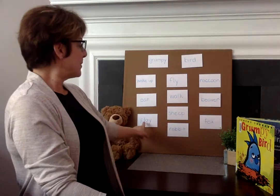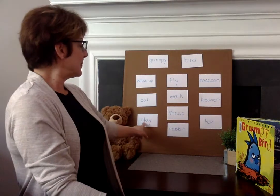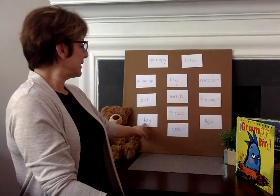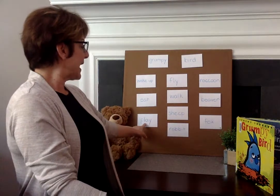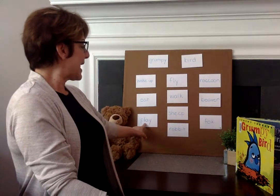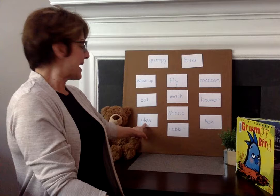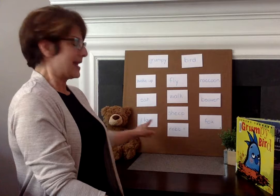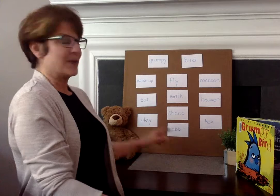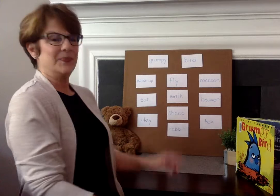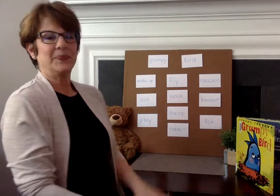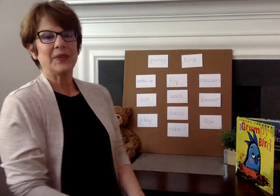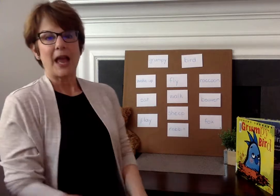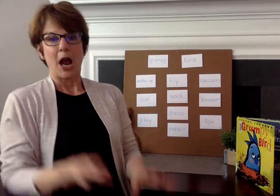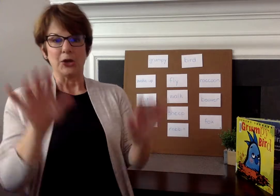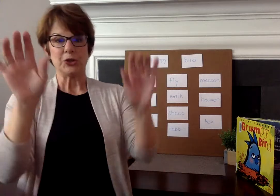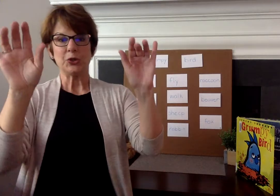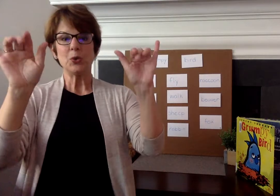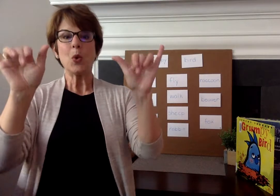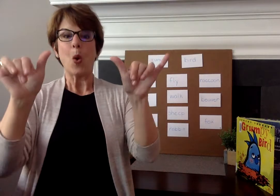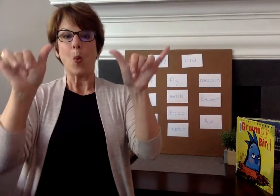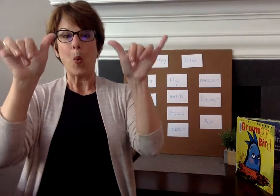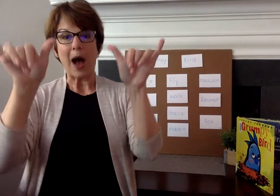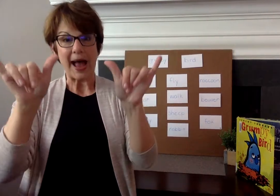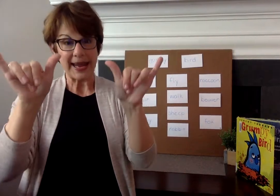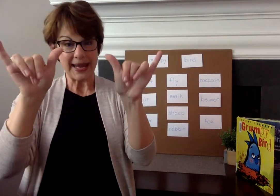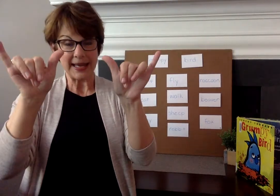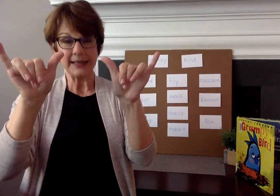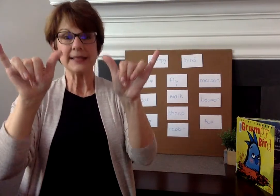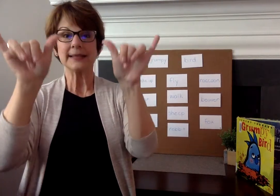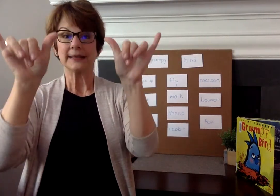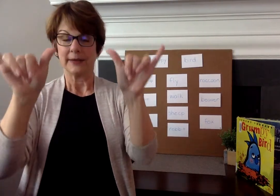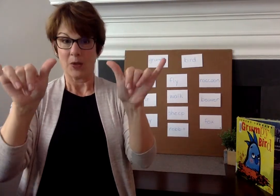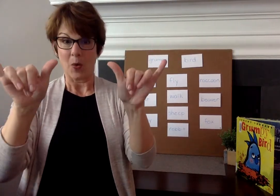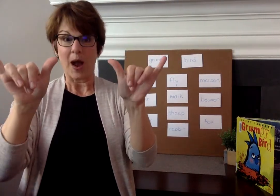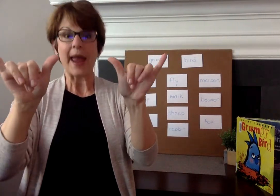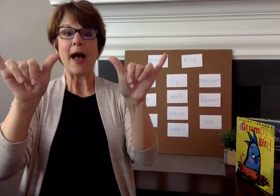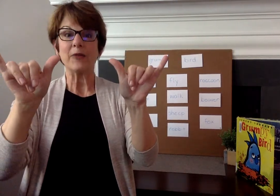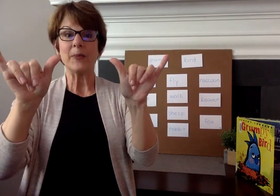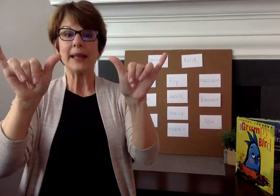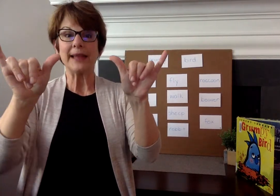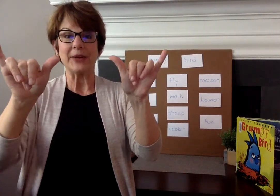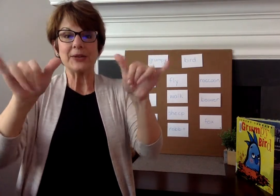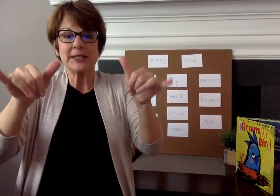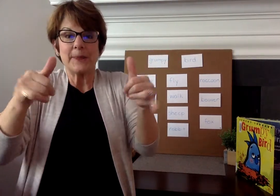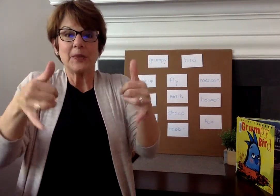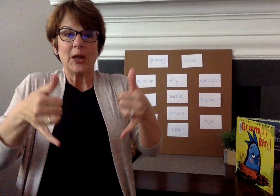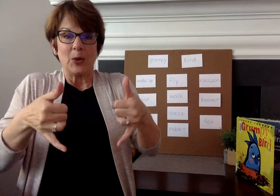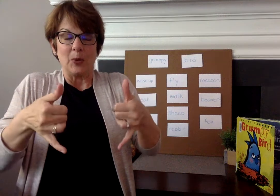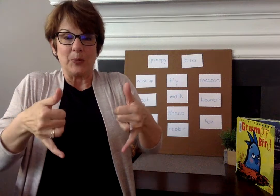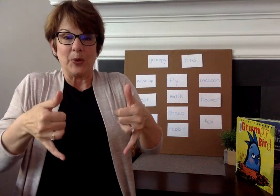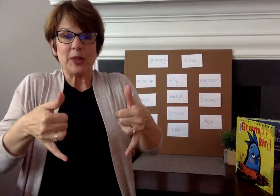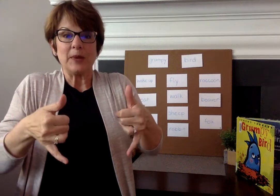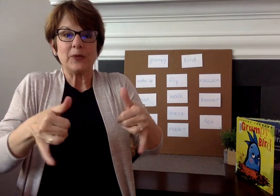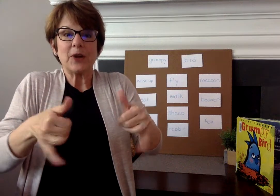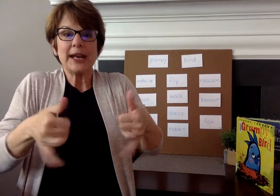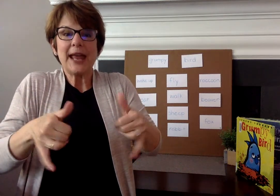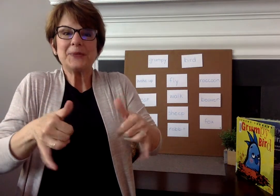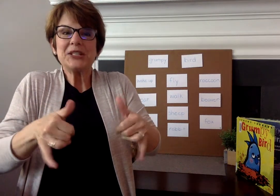And play. Our two Y hands, Y alphabet letters. We put them in front and we shake